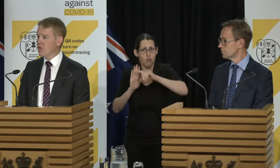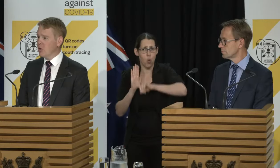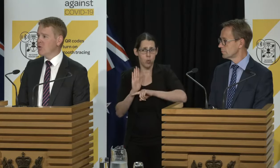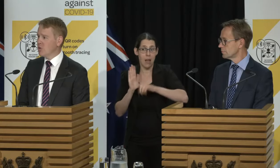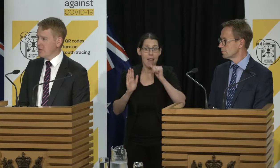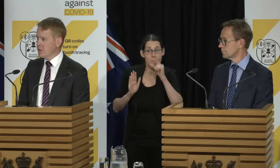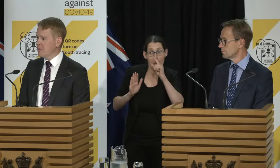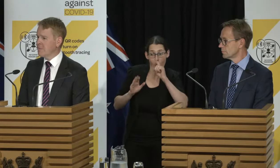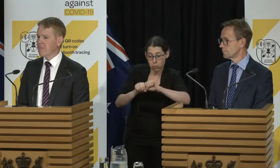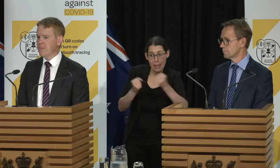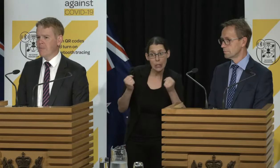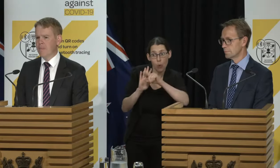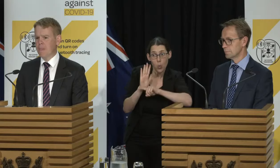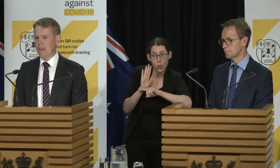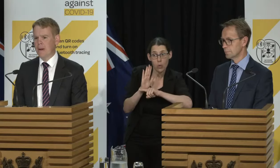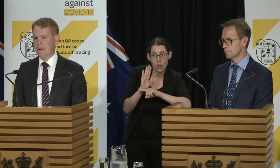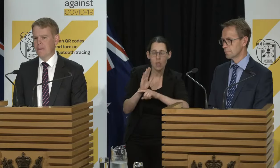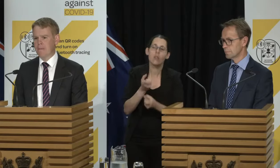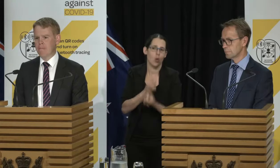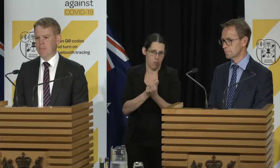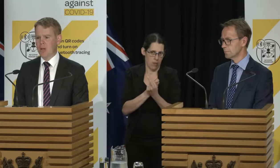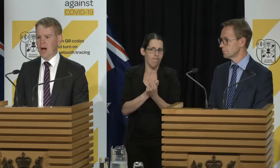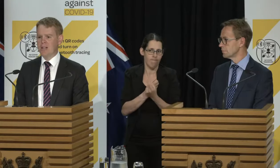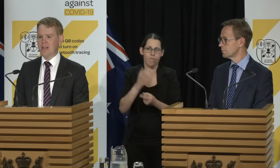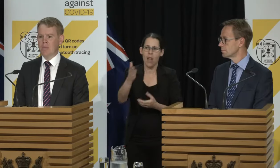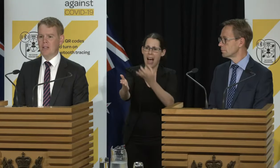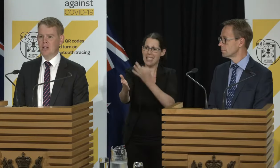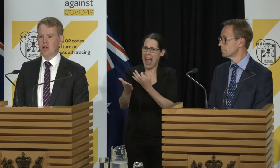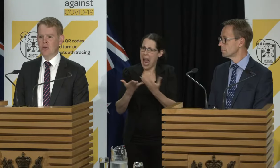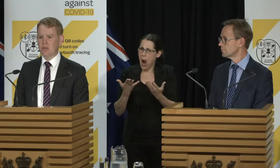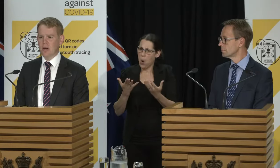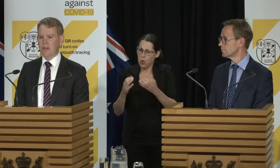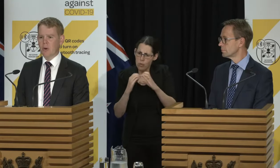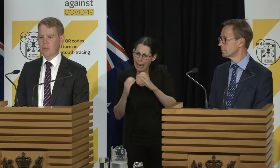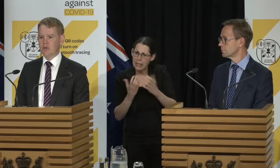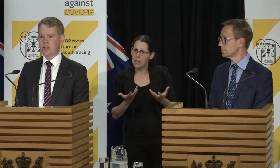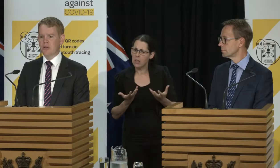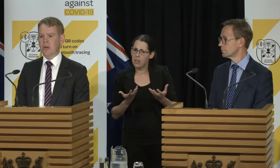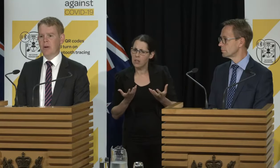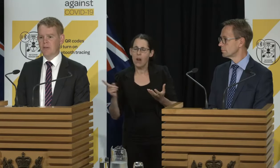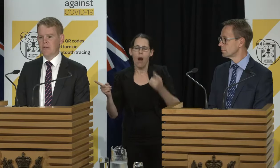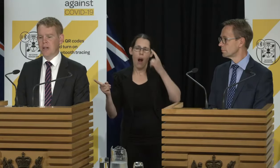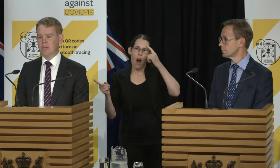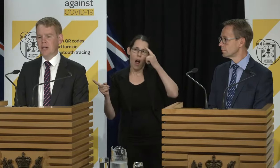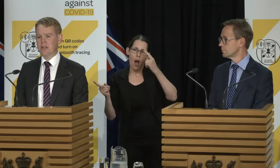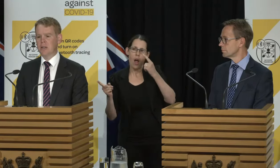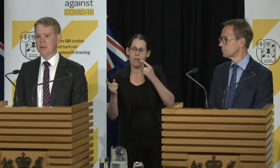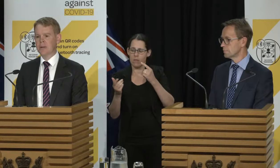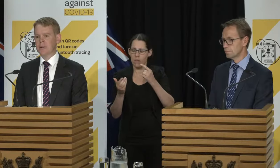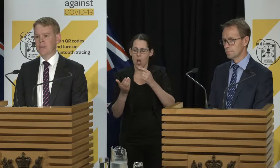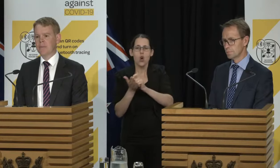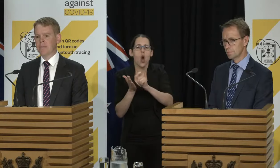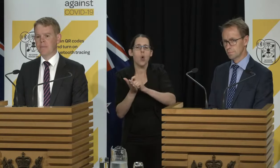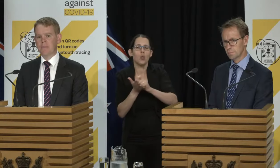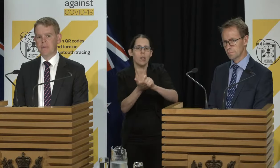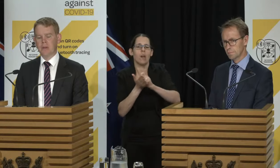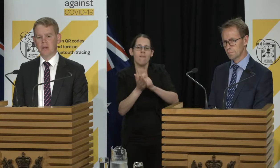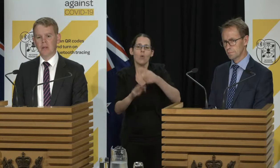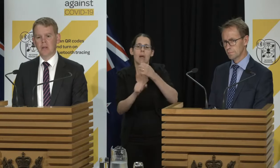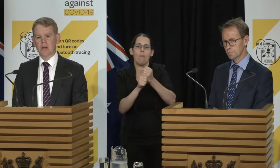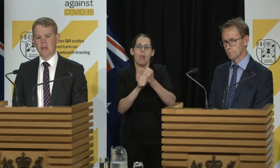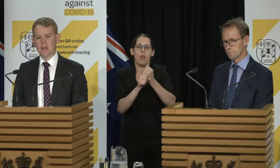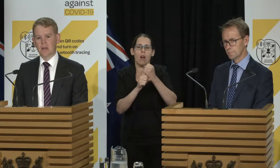rules, there are consequences. How were they communicating? How were they communicating? I understand passing notes. I think one was written on the back of a face mask. Just to be clear,